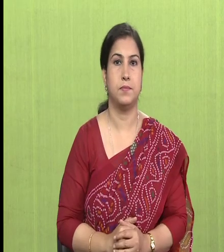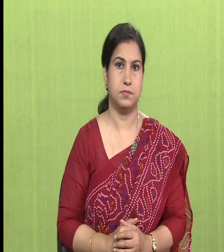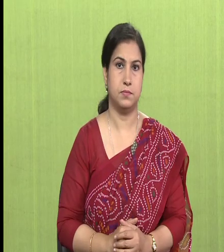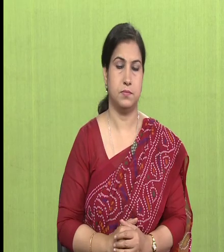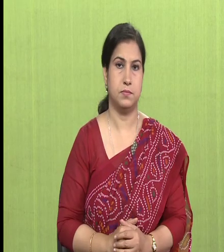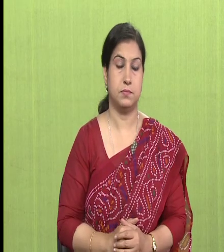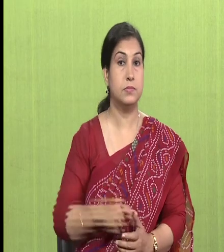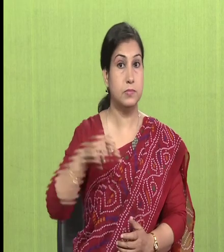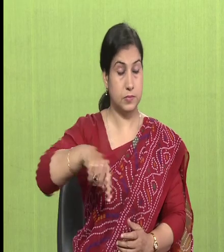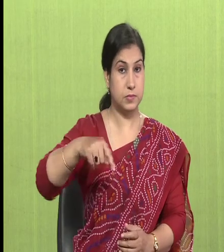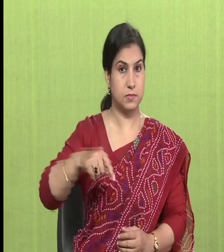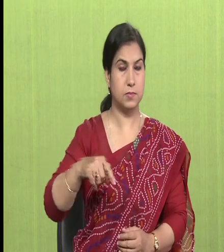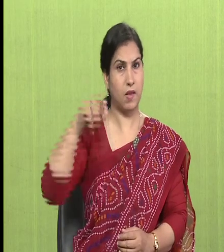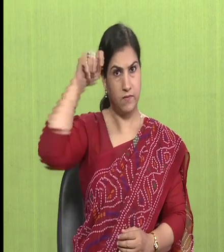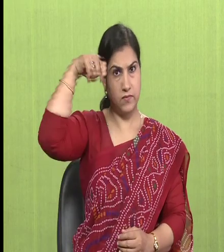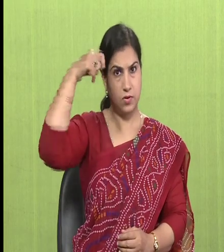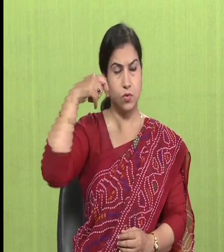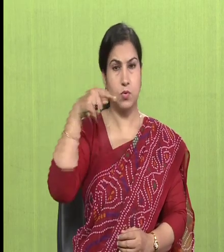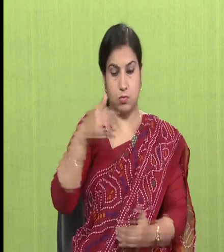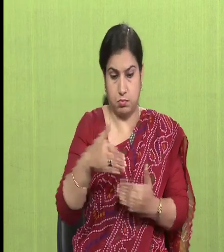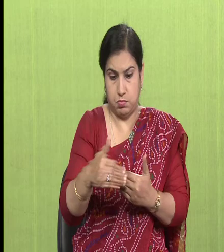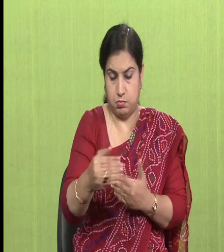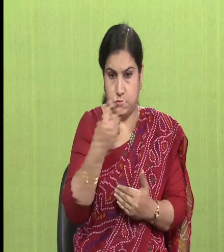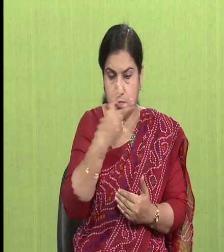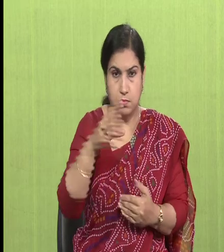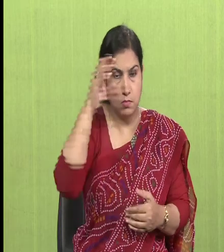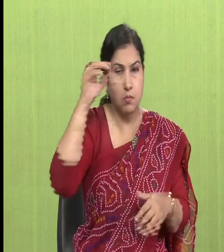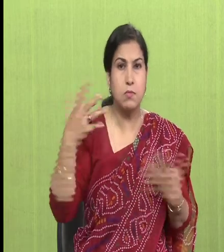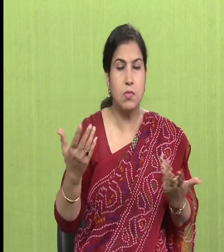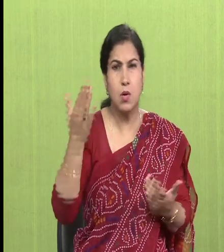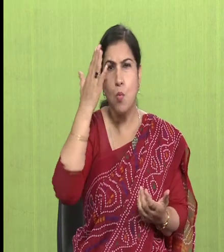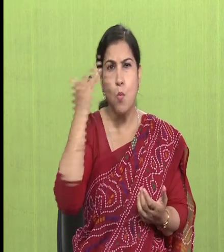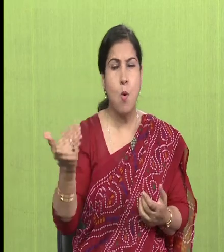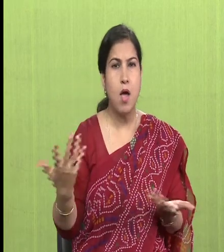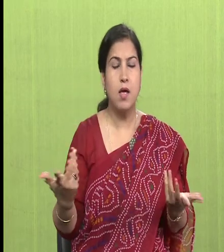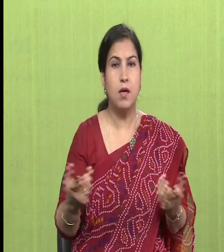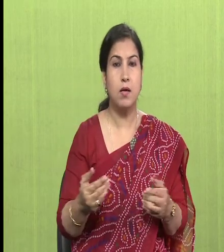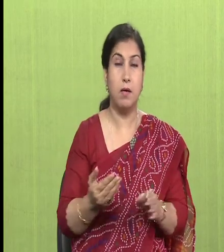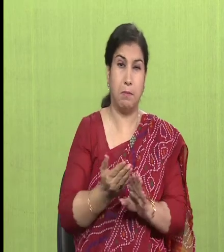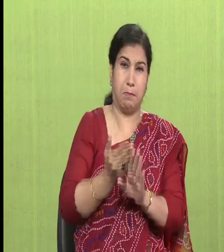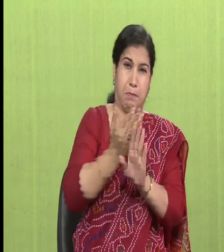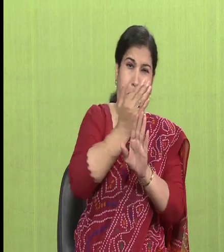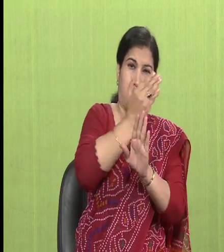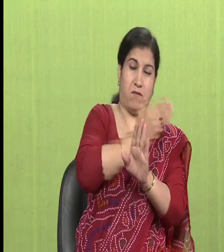In this lesson, you will learn why early humans made